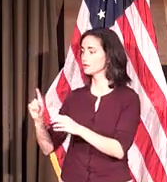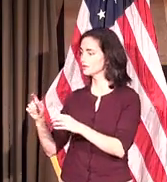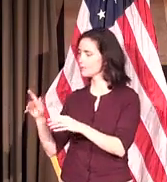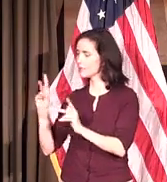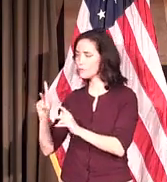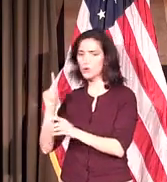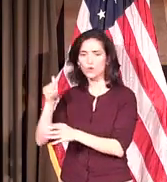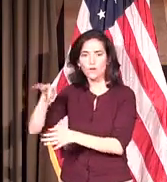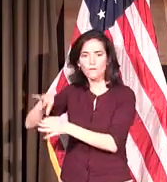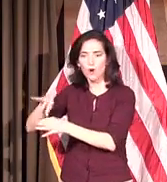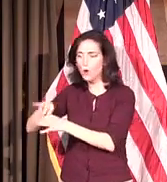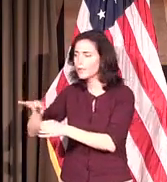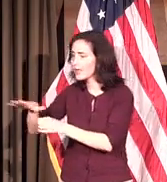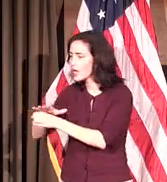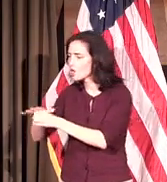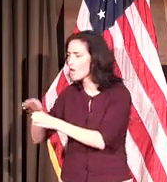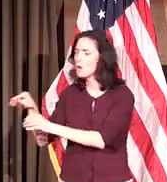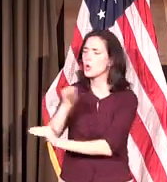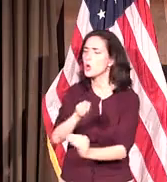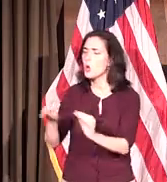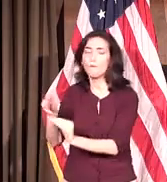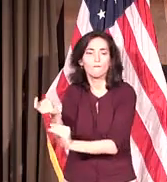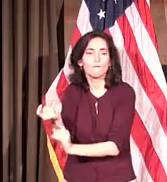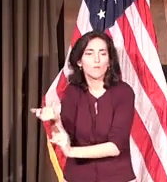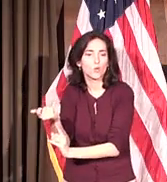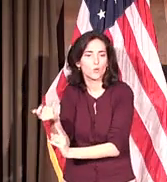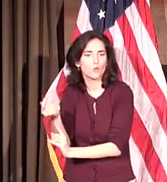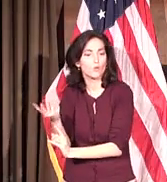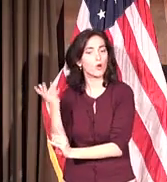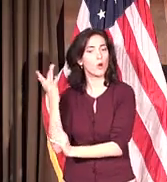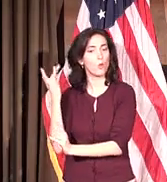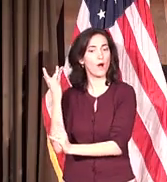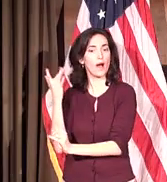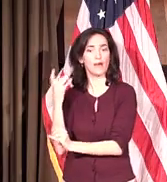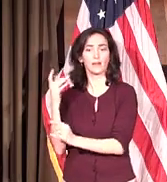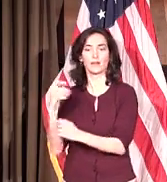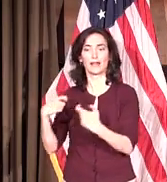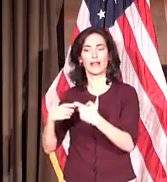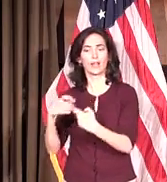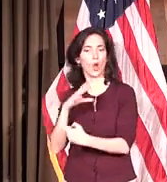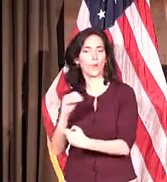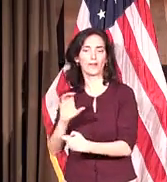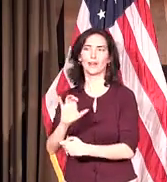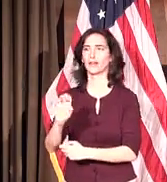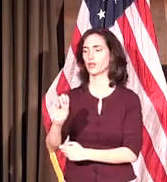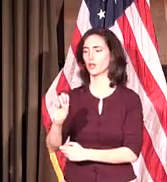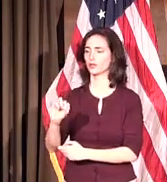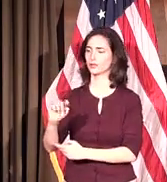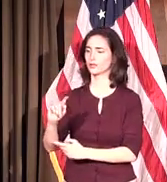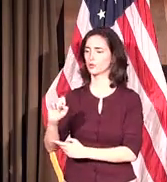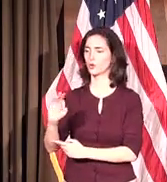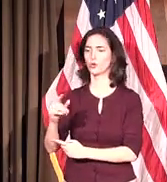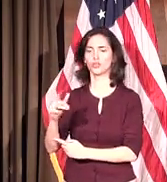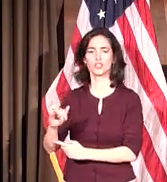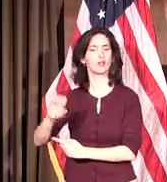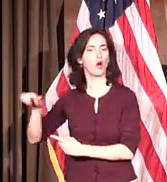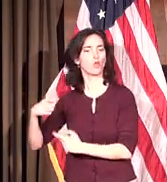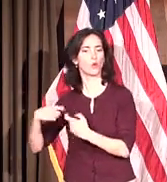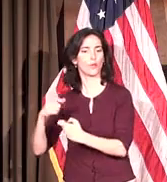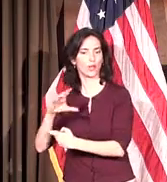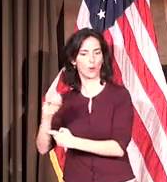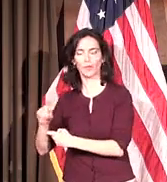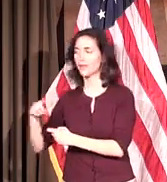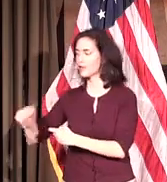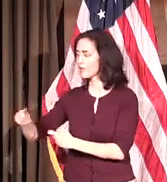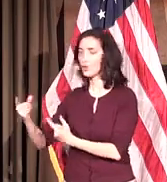changes because the energy companies, Entergy and other electrical companies actually were